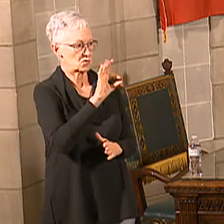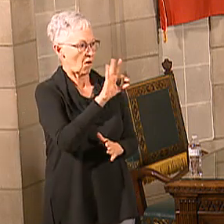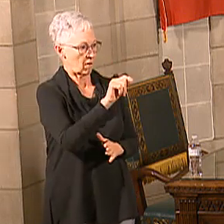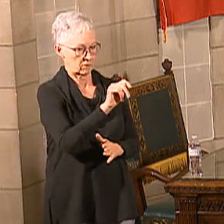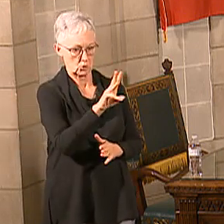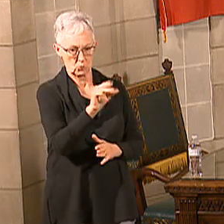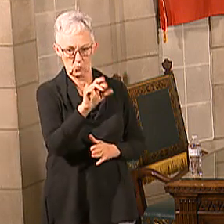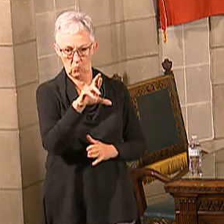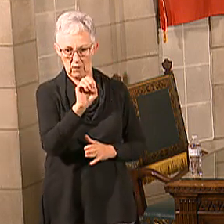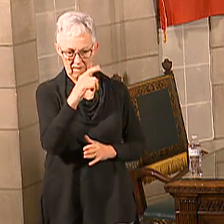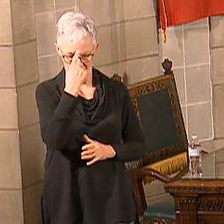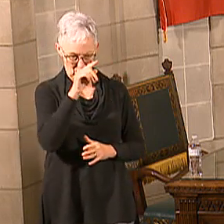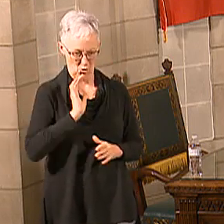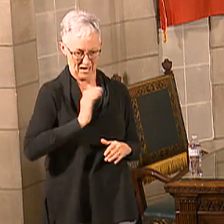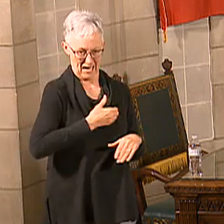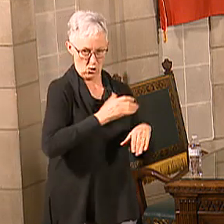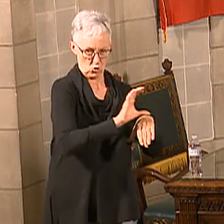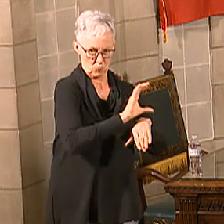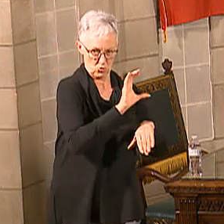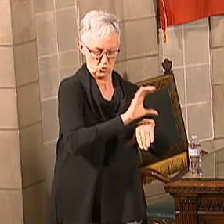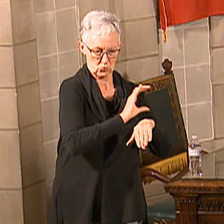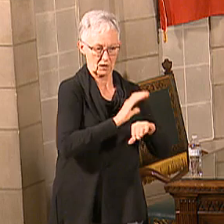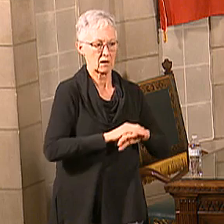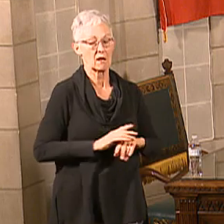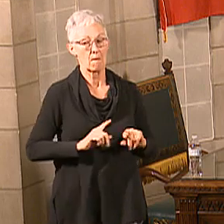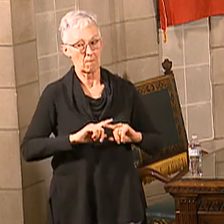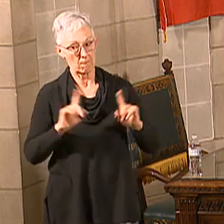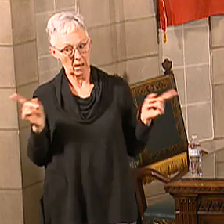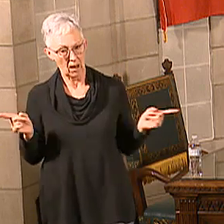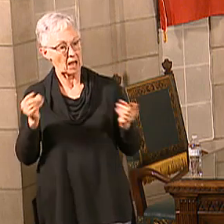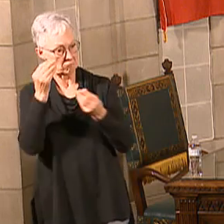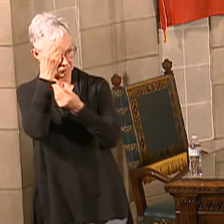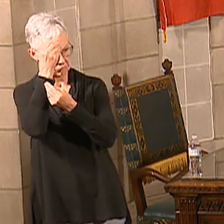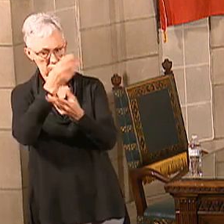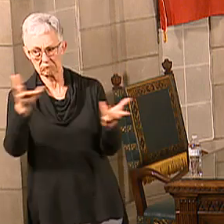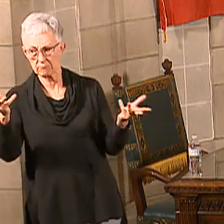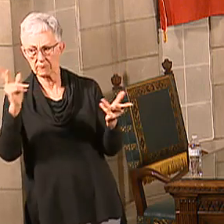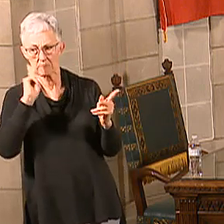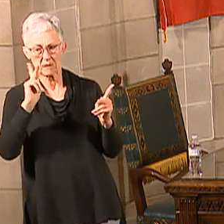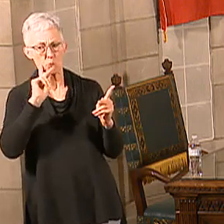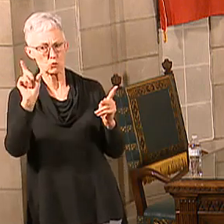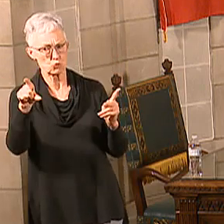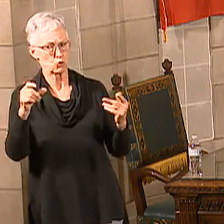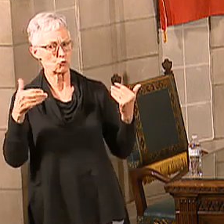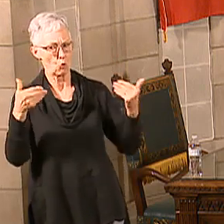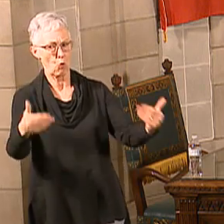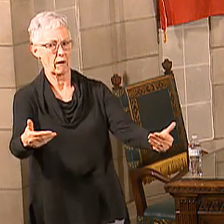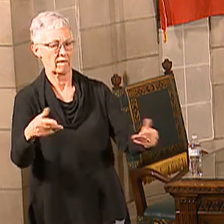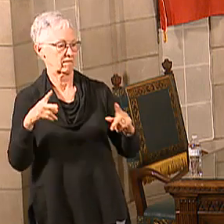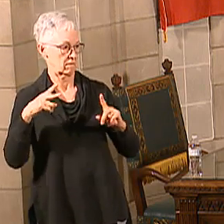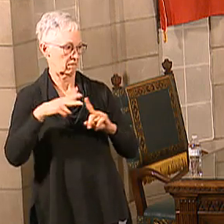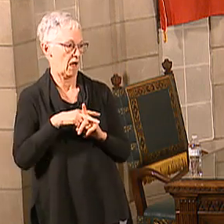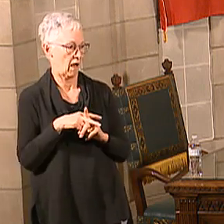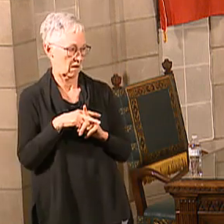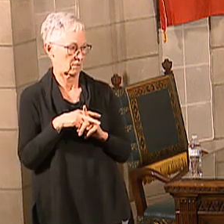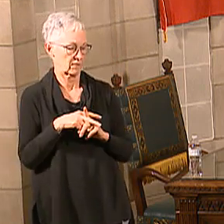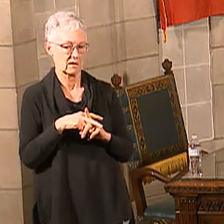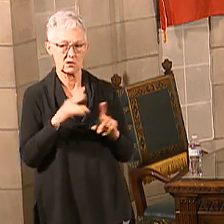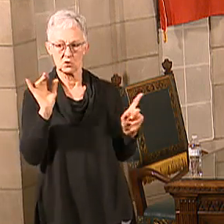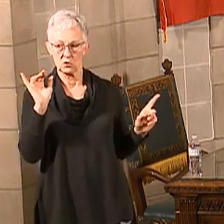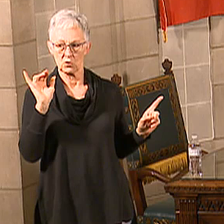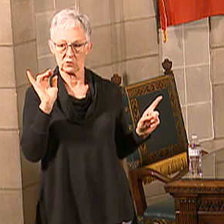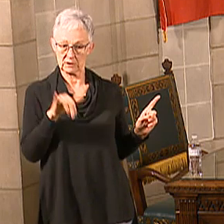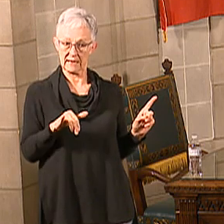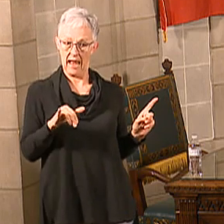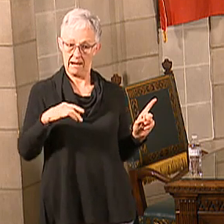But in the meantime, those individuals can go ahead and file, because one of the preconditions of those the PAU benefits